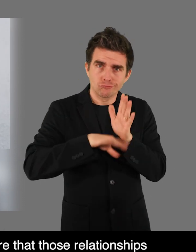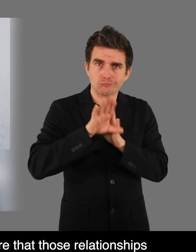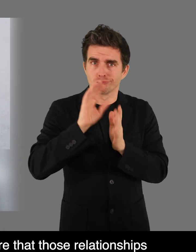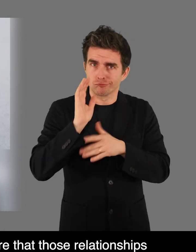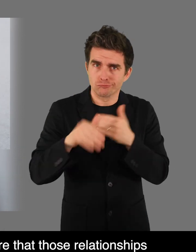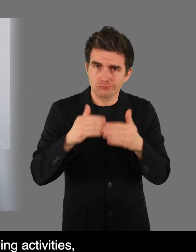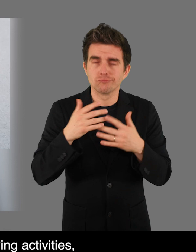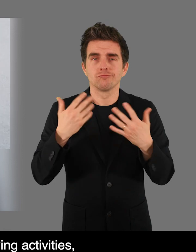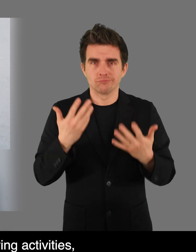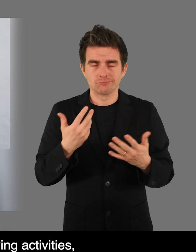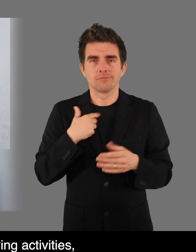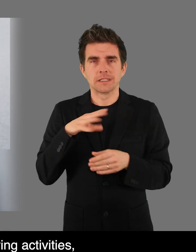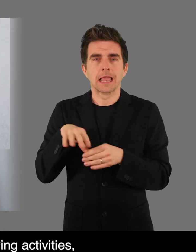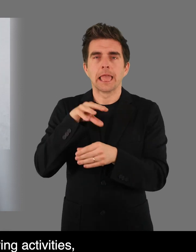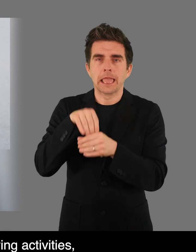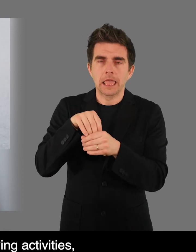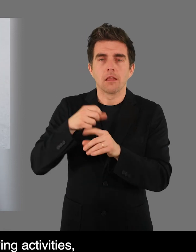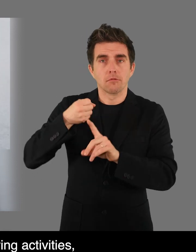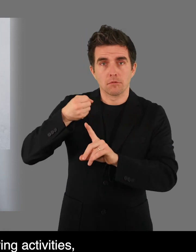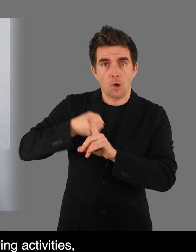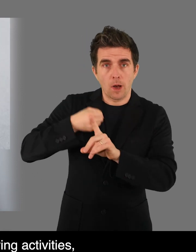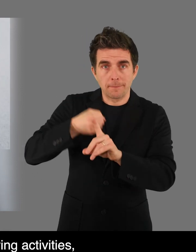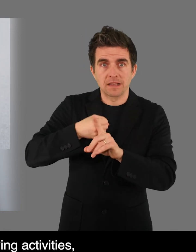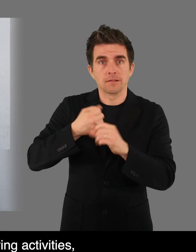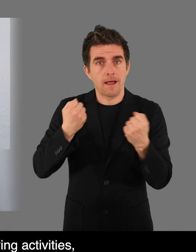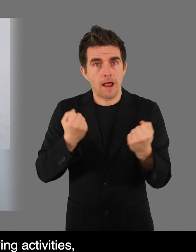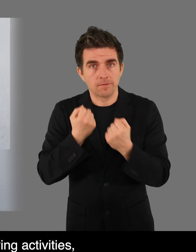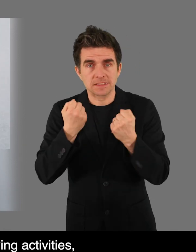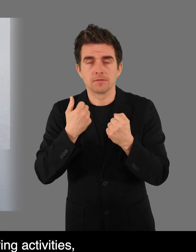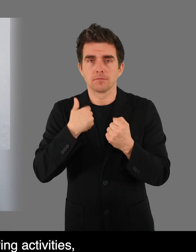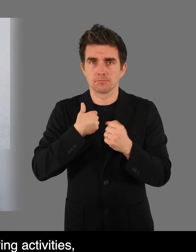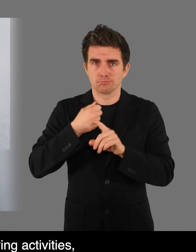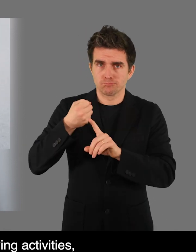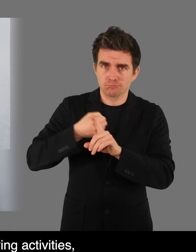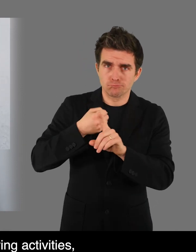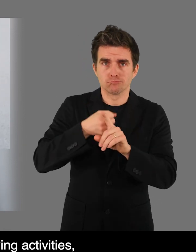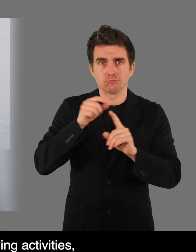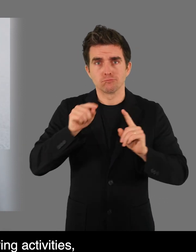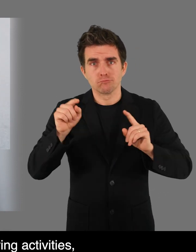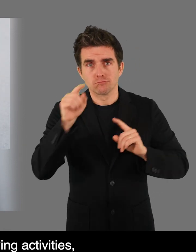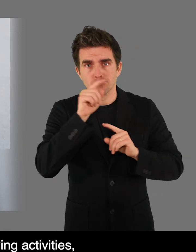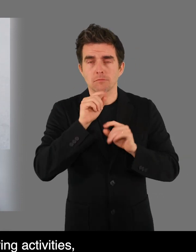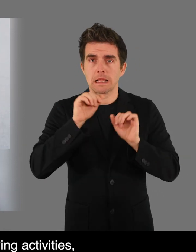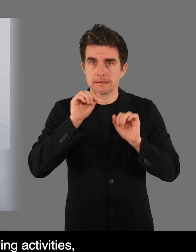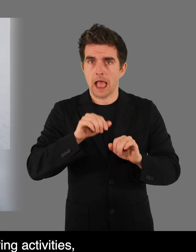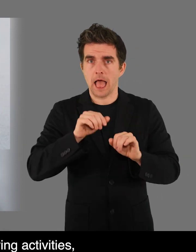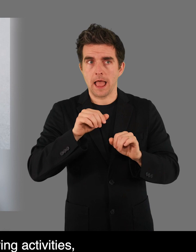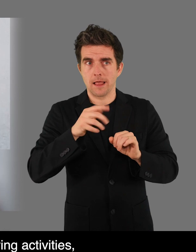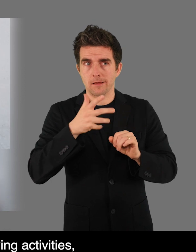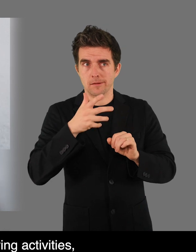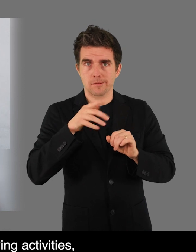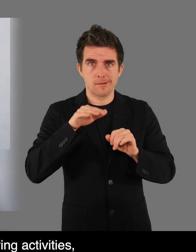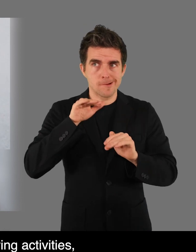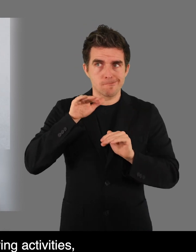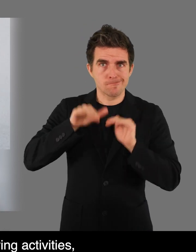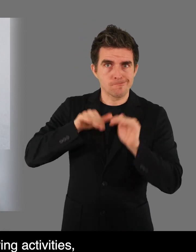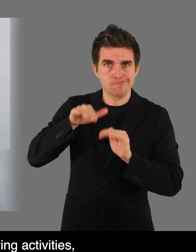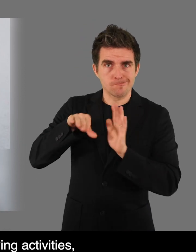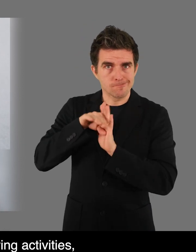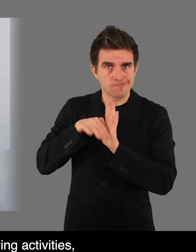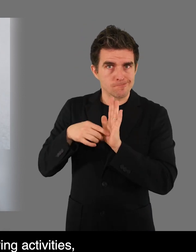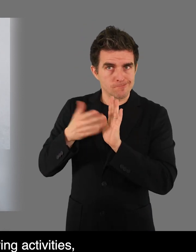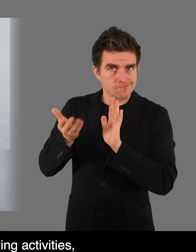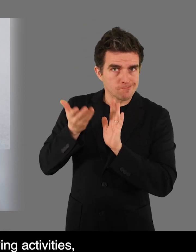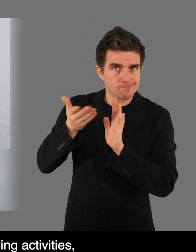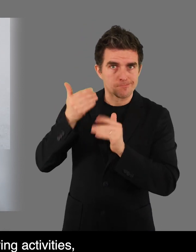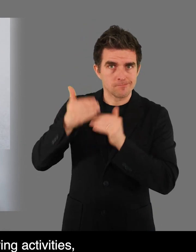policies. Again, we get involved in lobbying activities. We lobby stakeholders